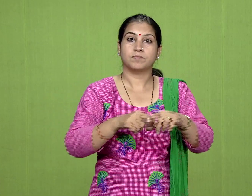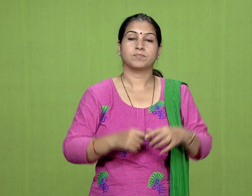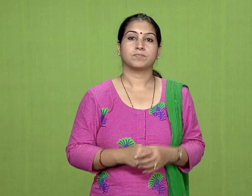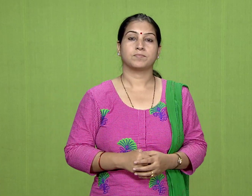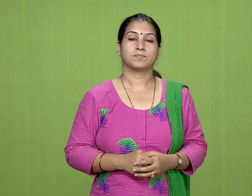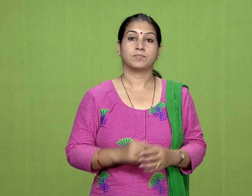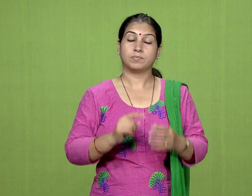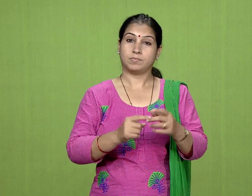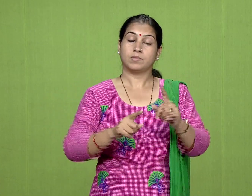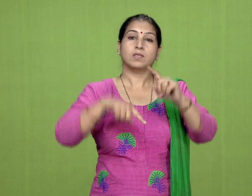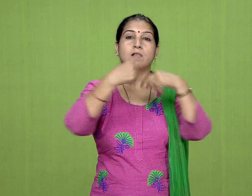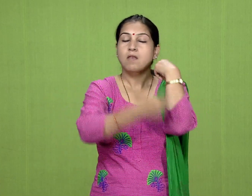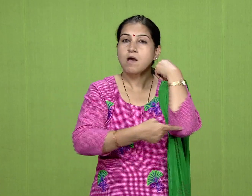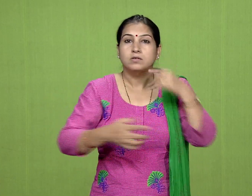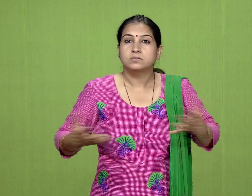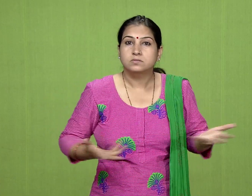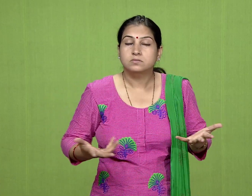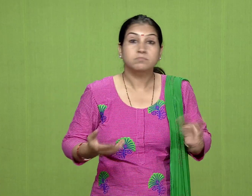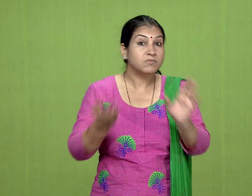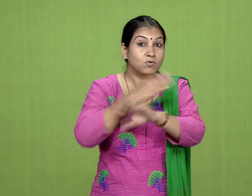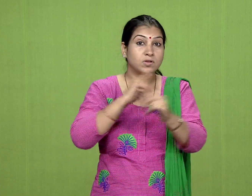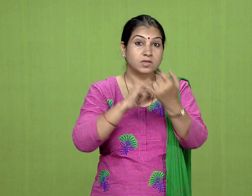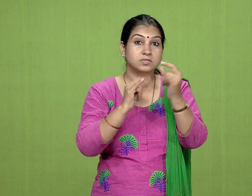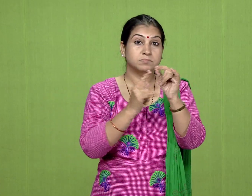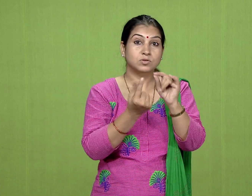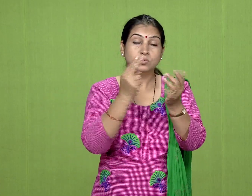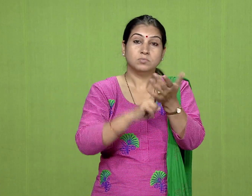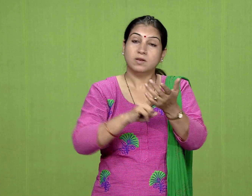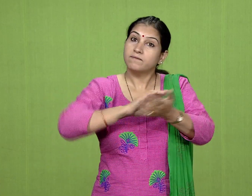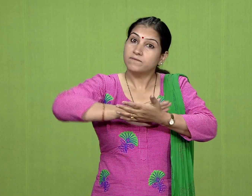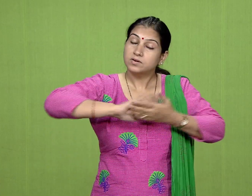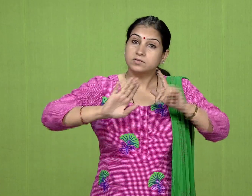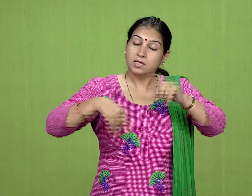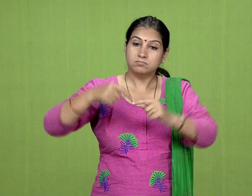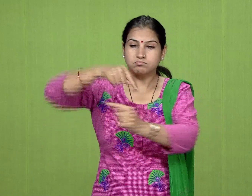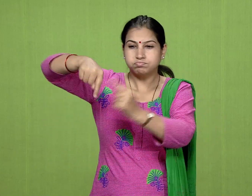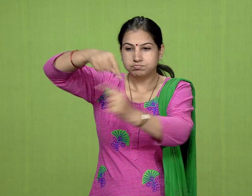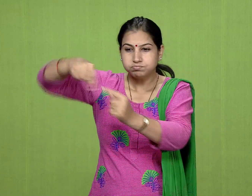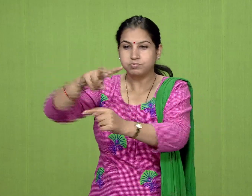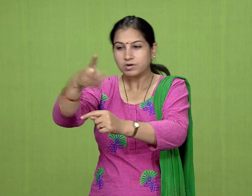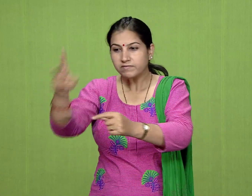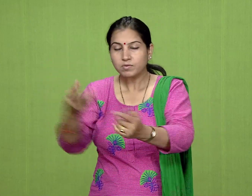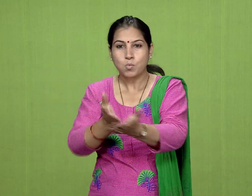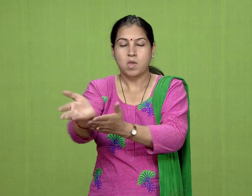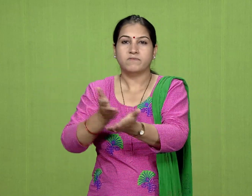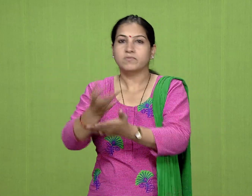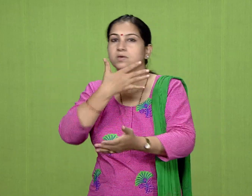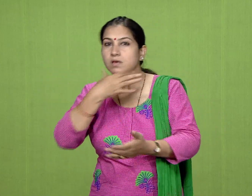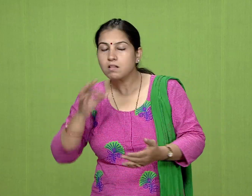the yarns which have been spun are winded on different packages.